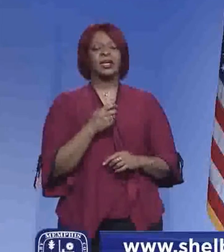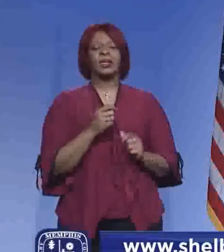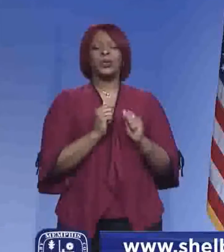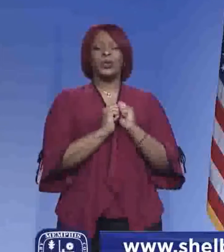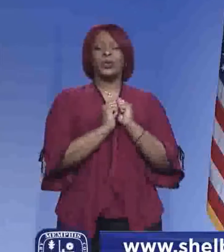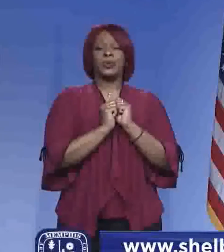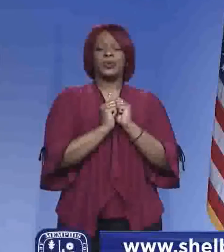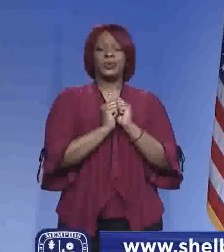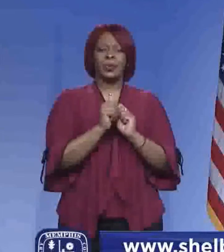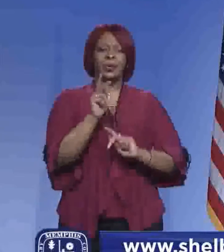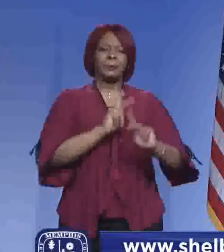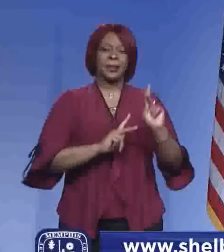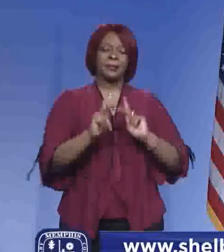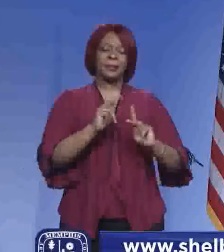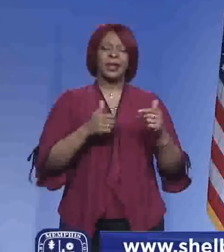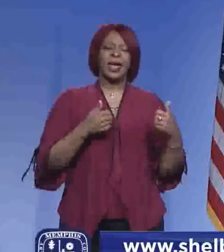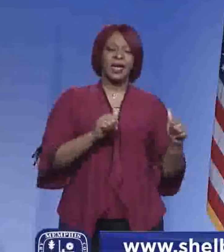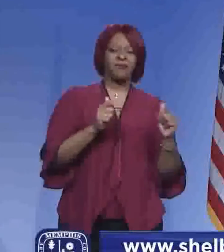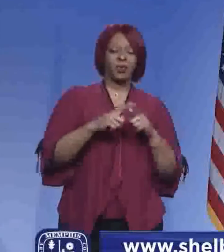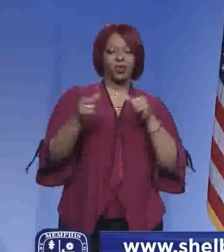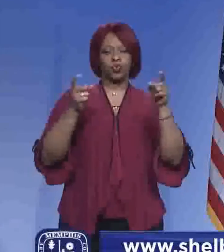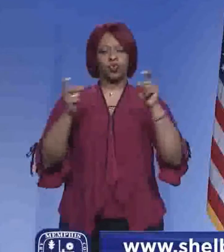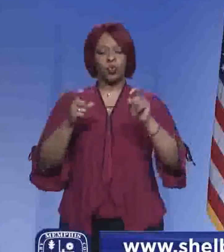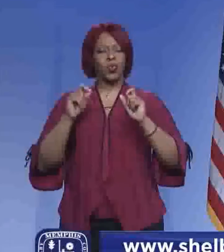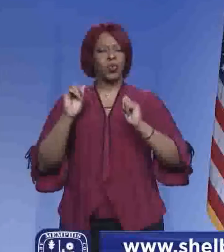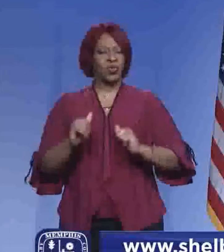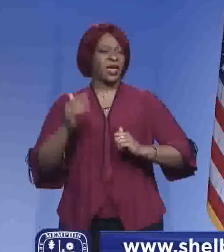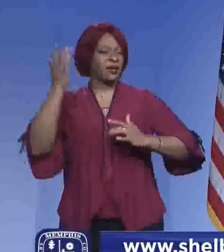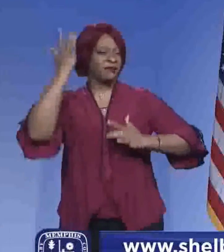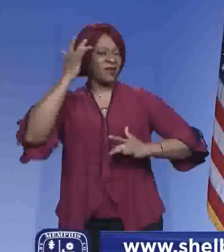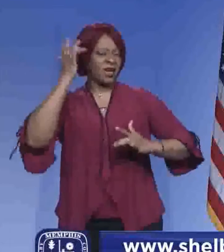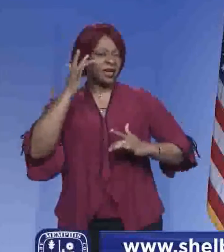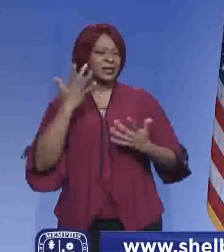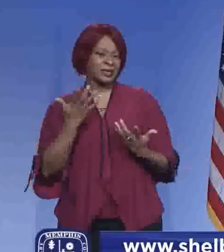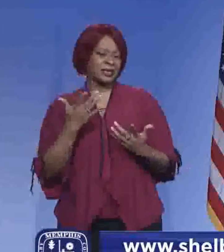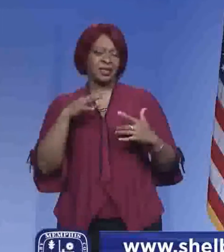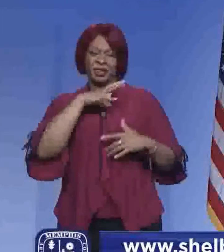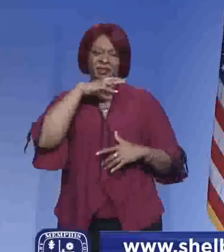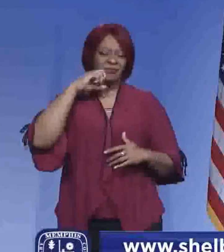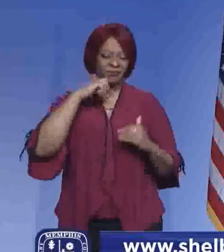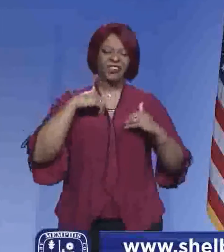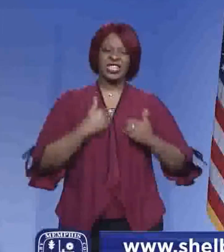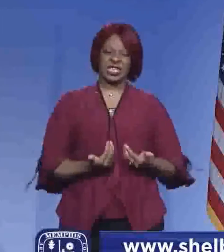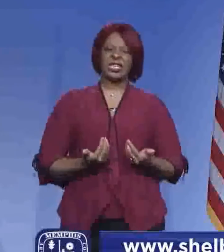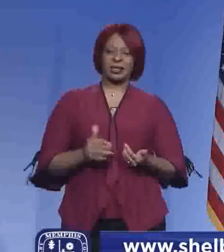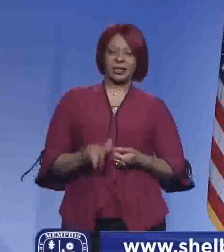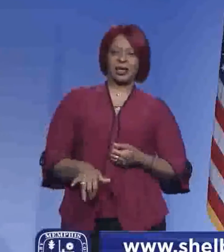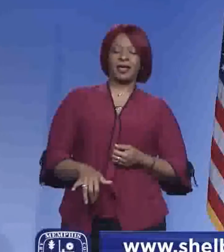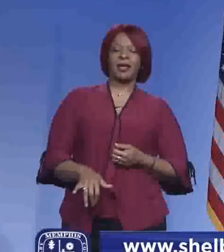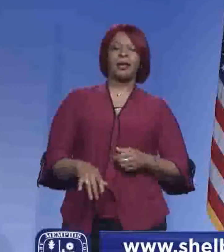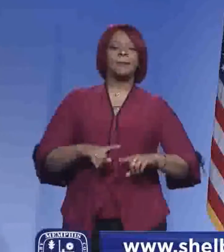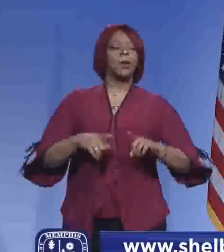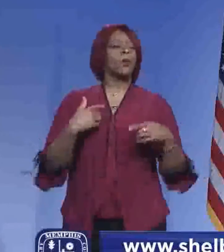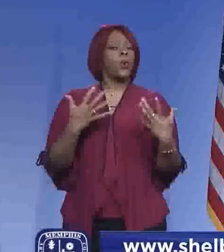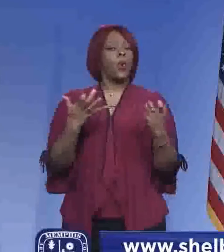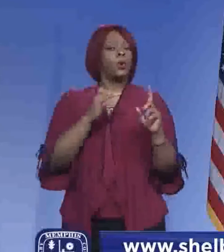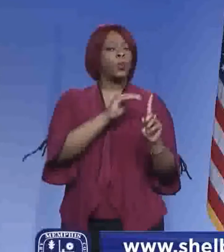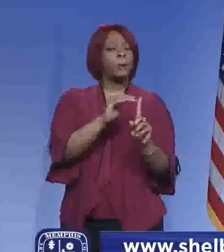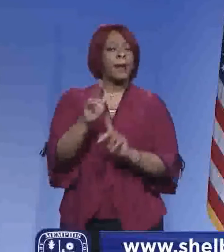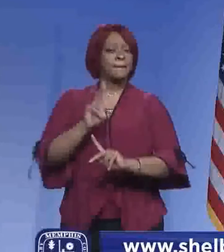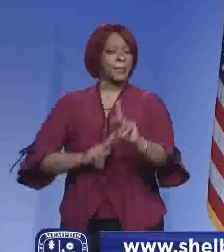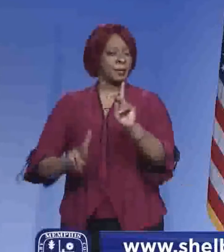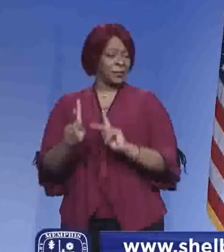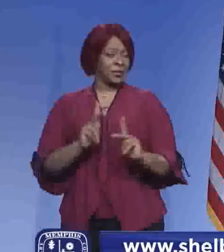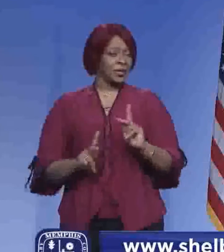with the effort to control the epidemic, or fatigue with the epidemic. And so what we want to remind